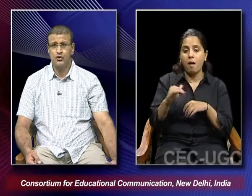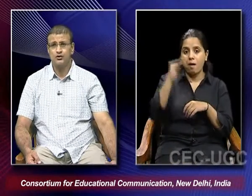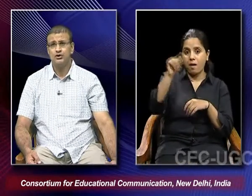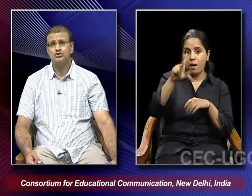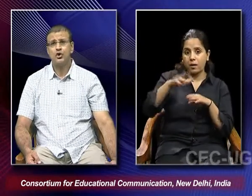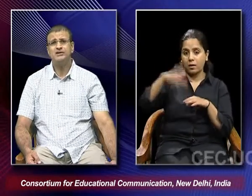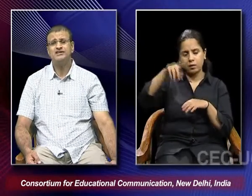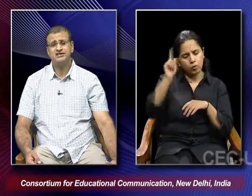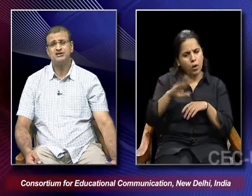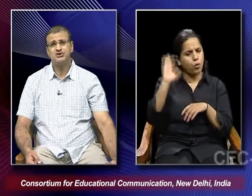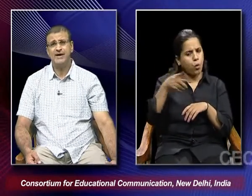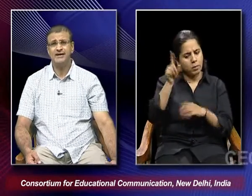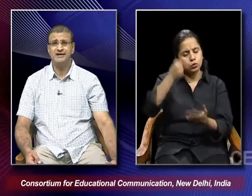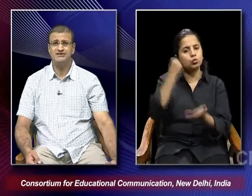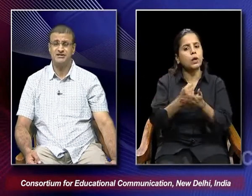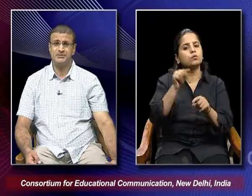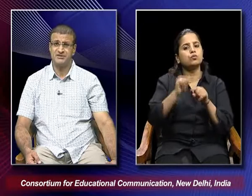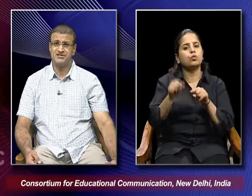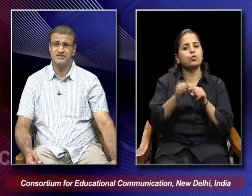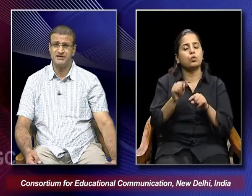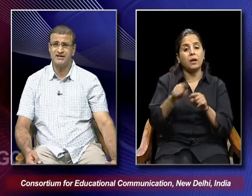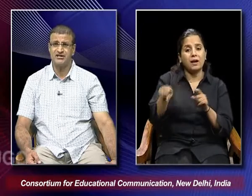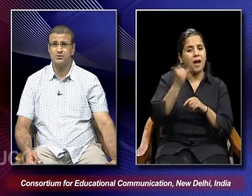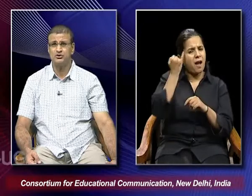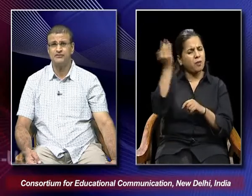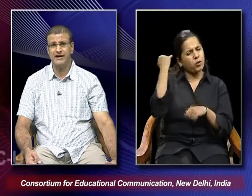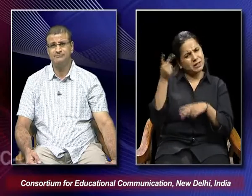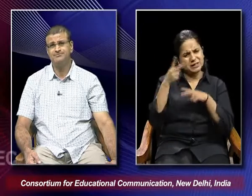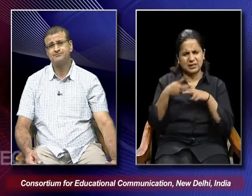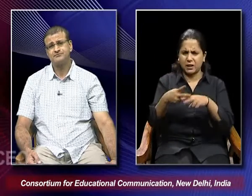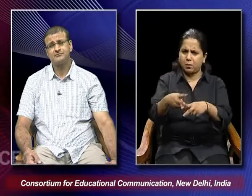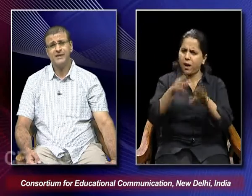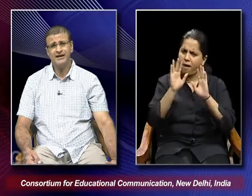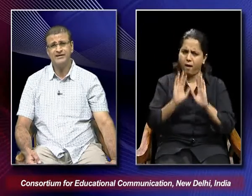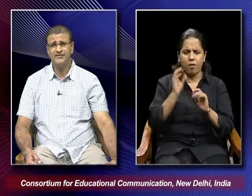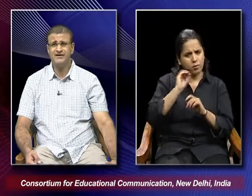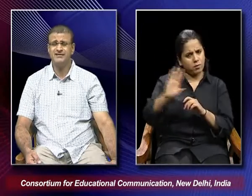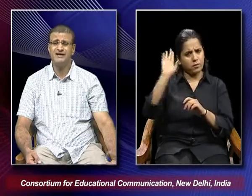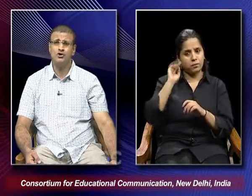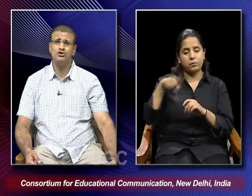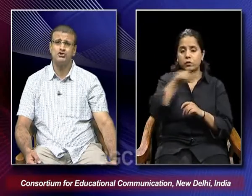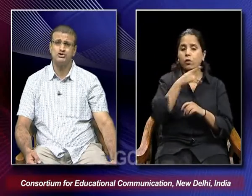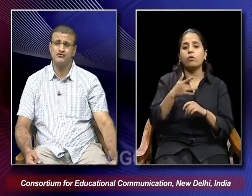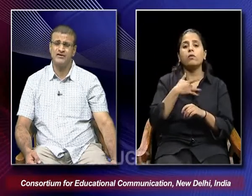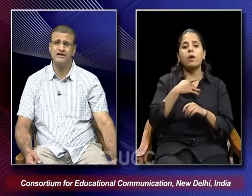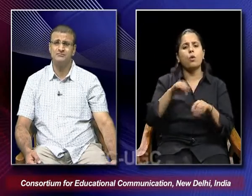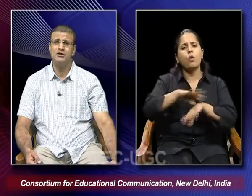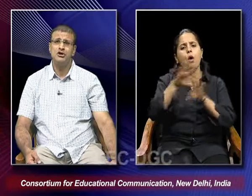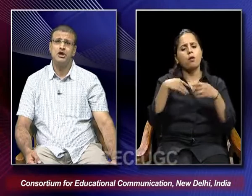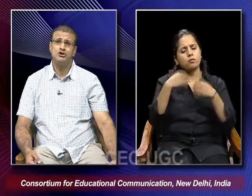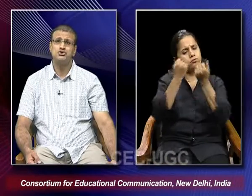to vote. So all these kinds of ideas, they persisted at that point of time, and they felt that all sorts of